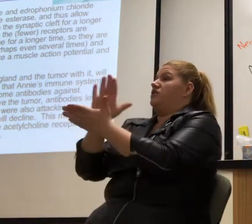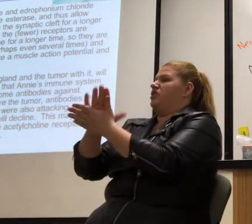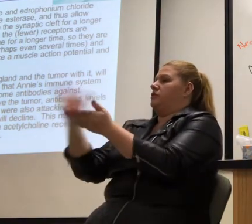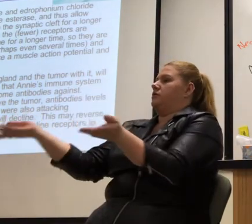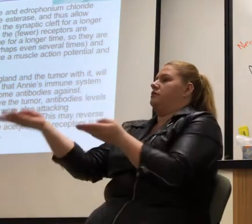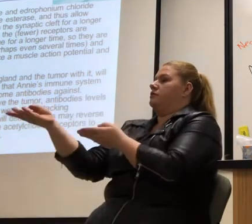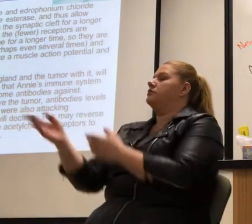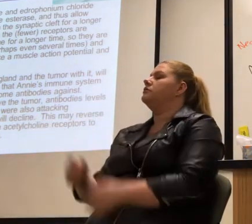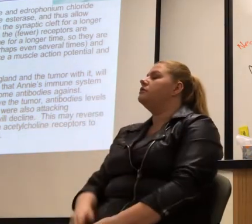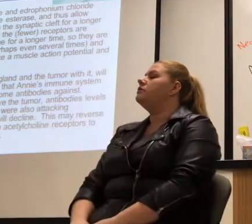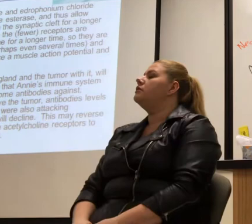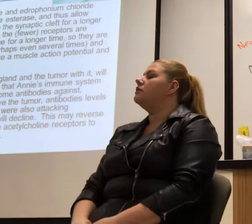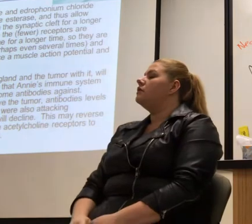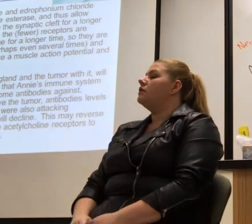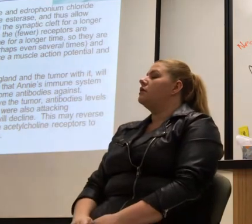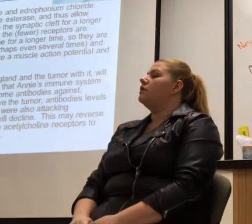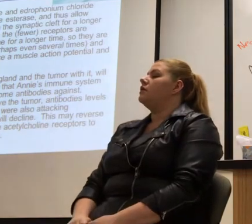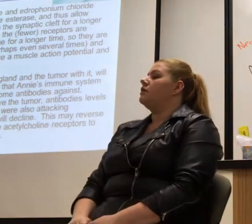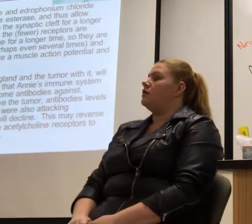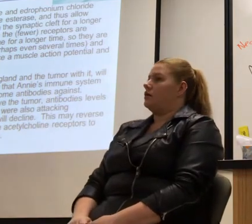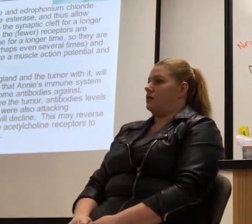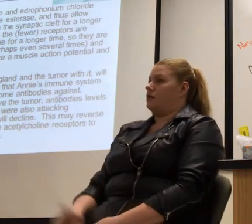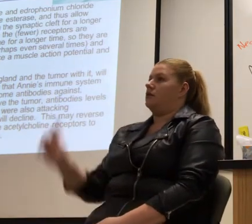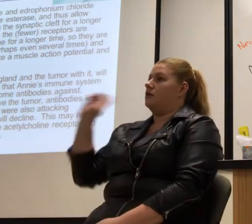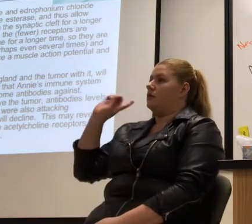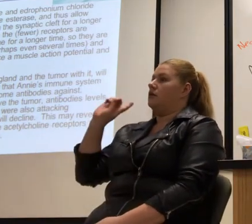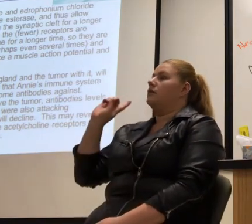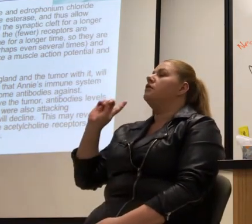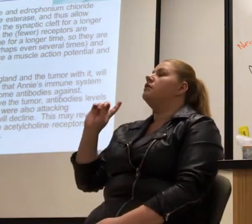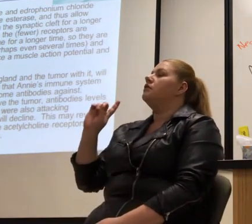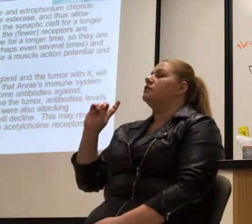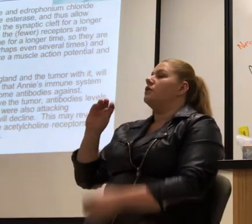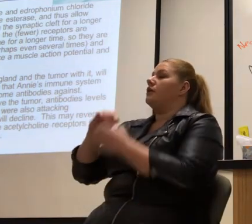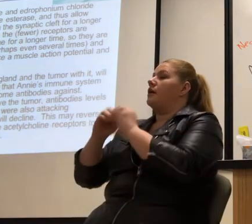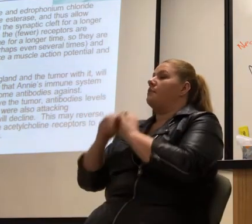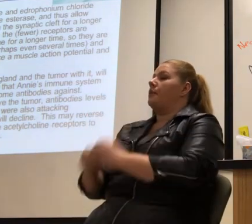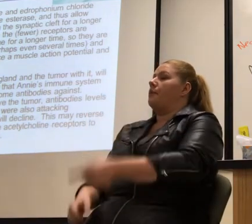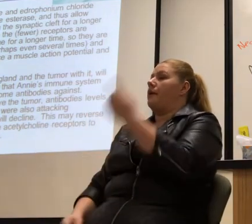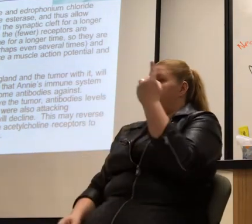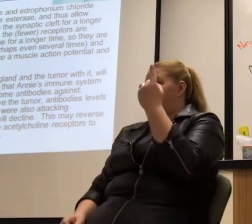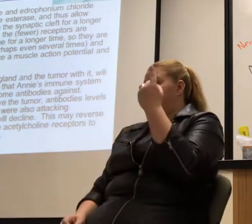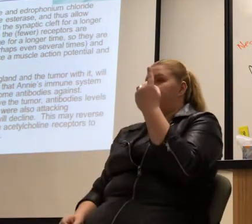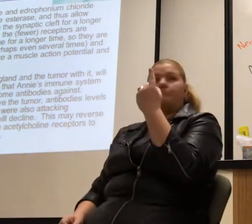neostigmine can help patients with MG on your half sheet. I guess we'll call it number one.